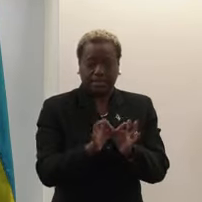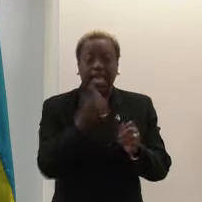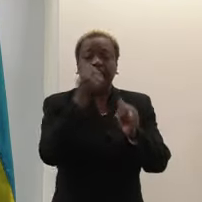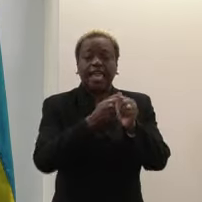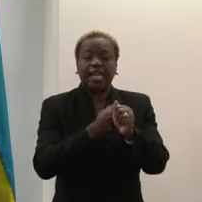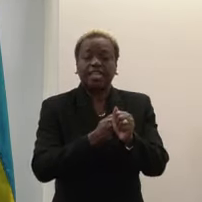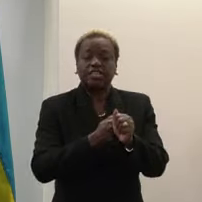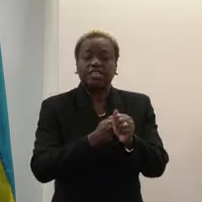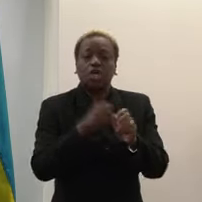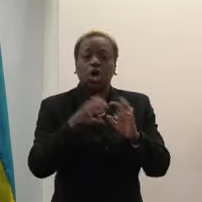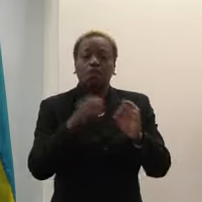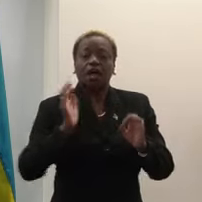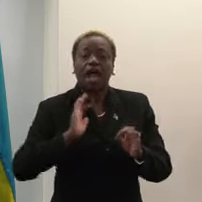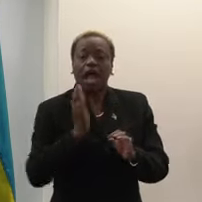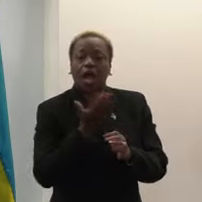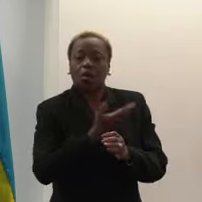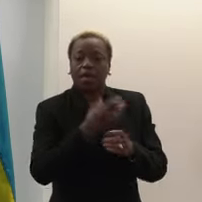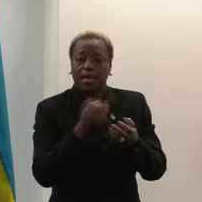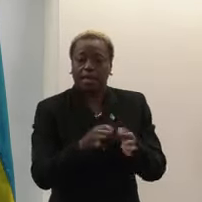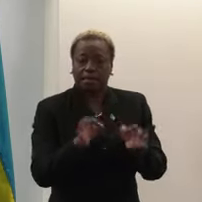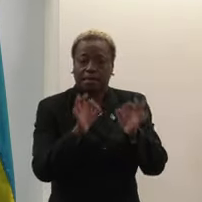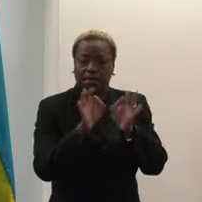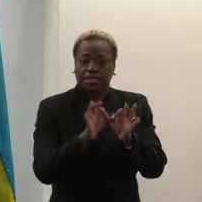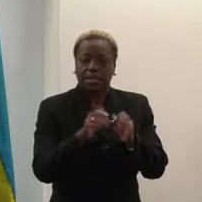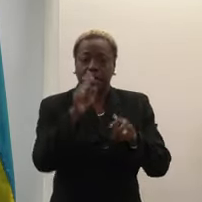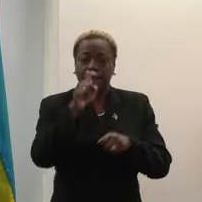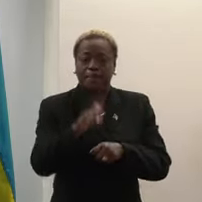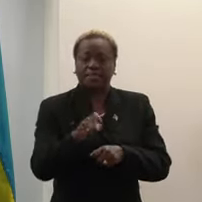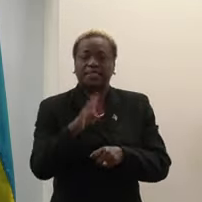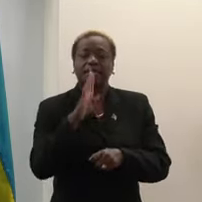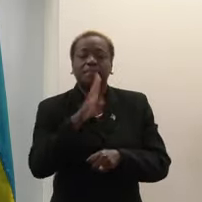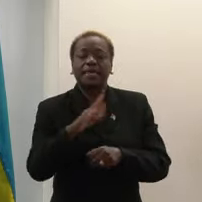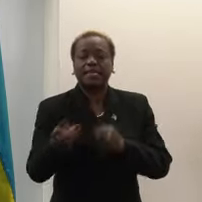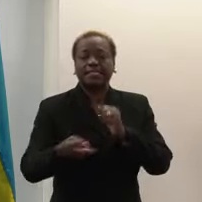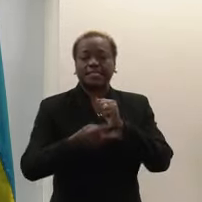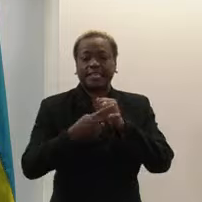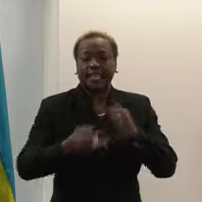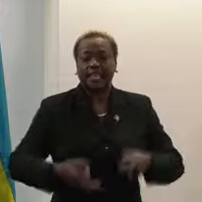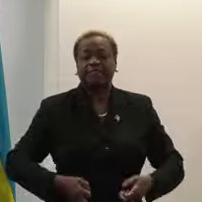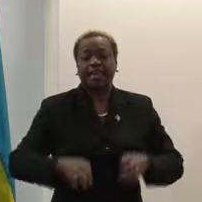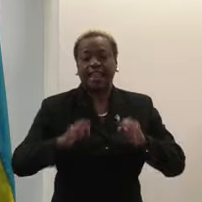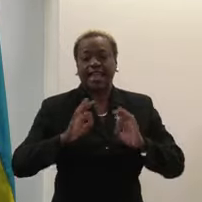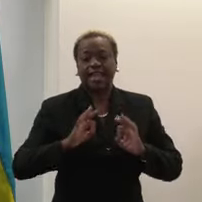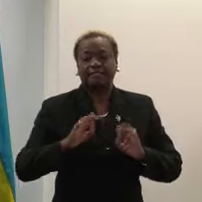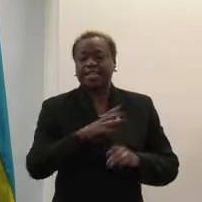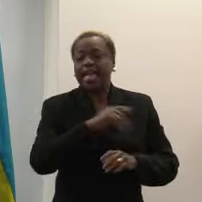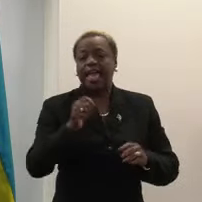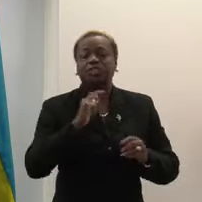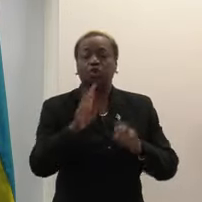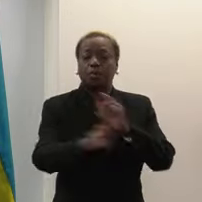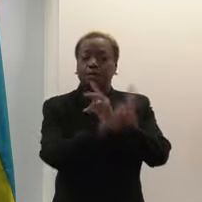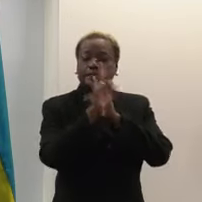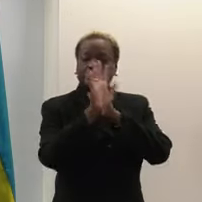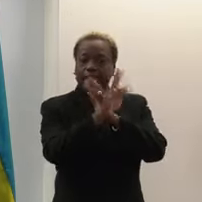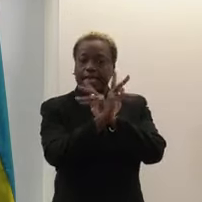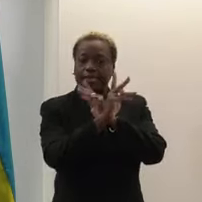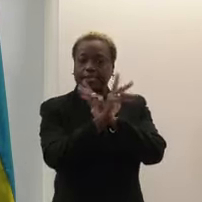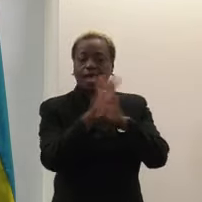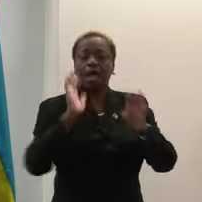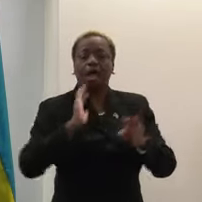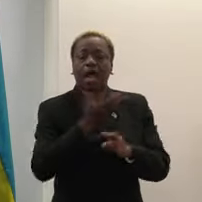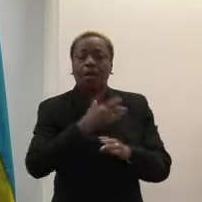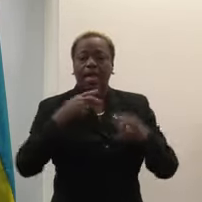each of our priorities, must be to save lives and to protect our health and the